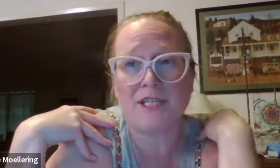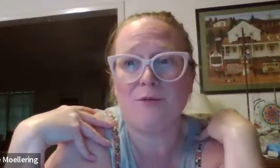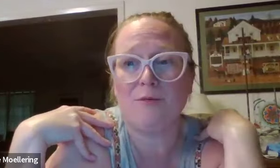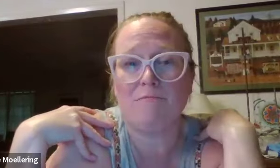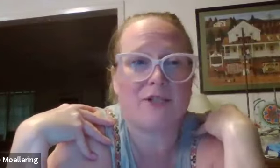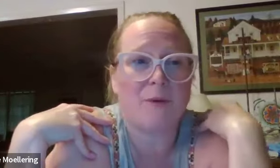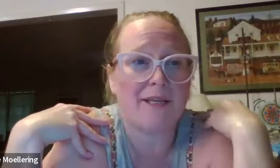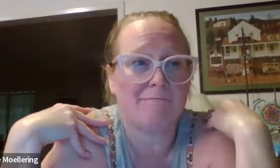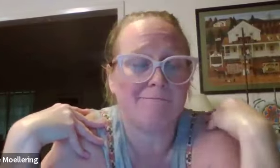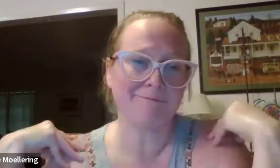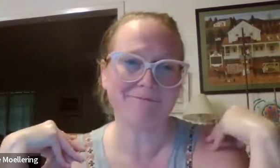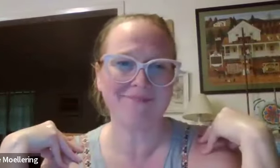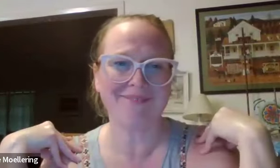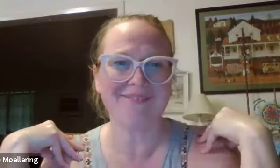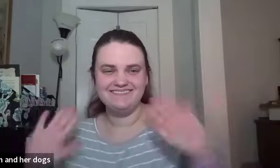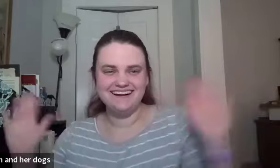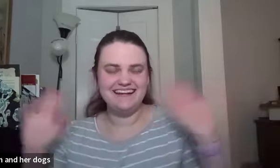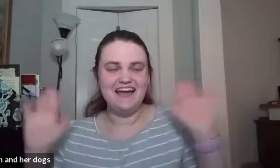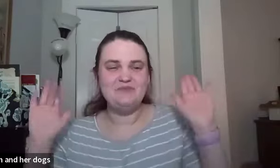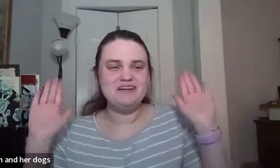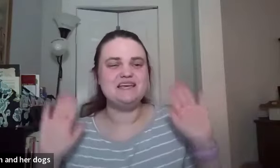you next week. Alrighty. I hope you guys have a